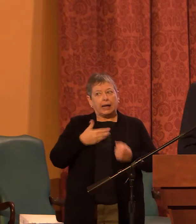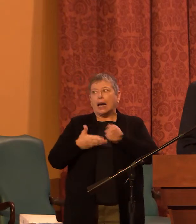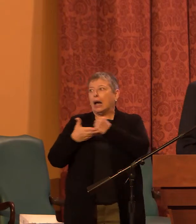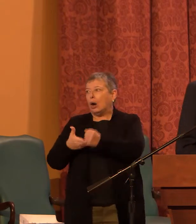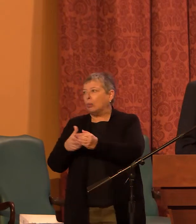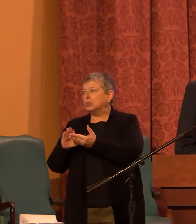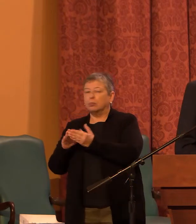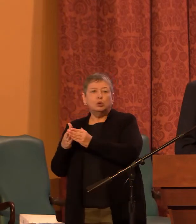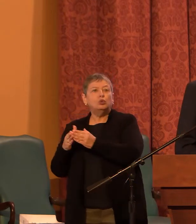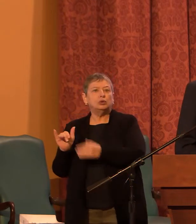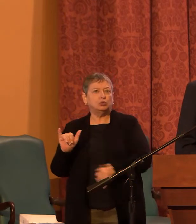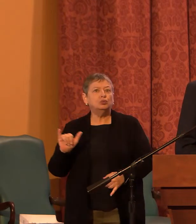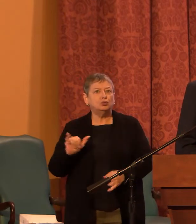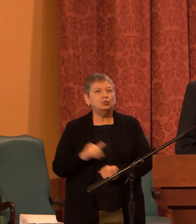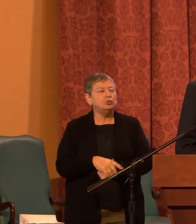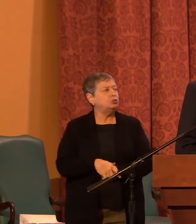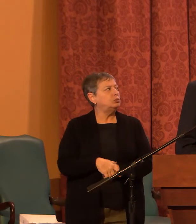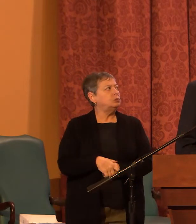community.